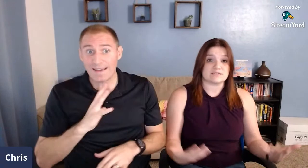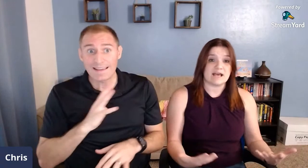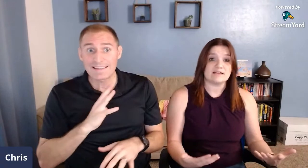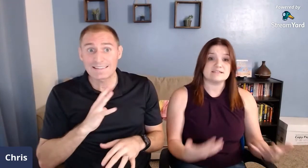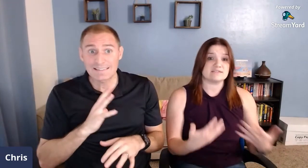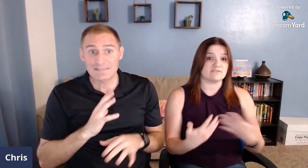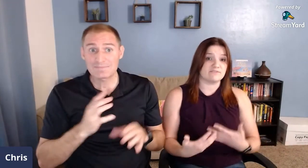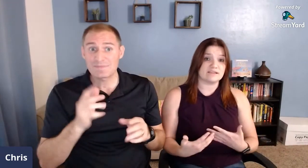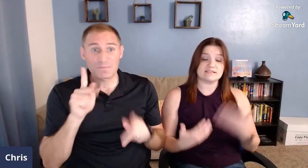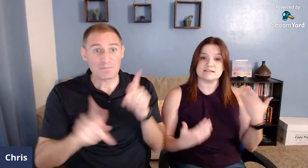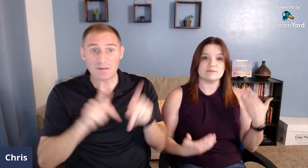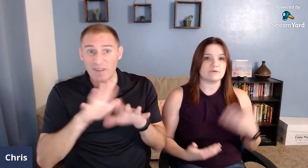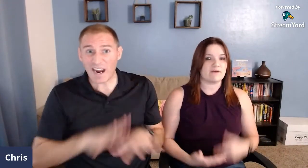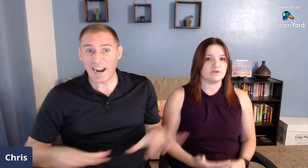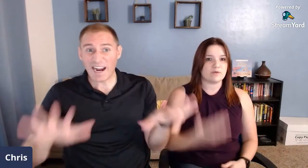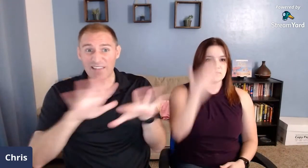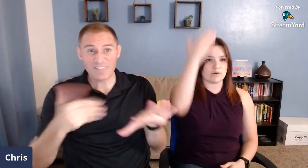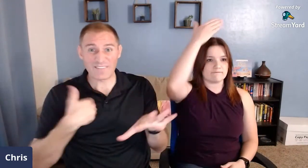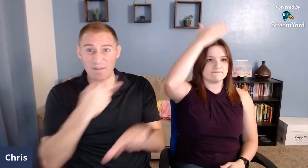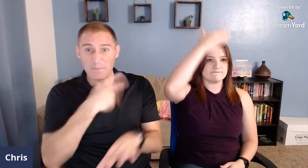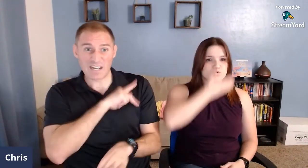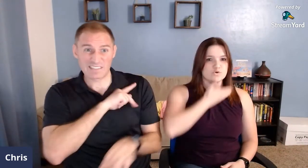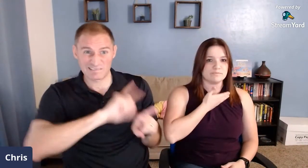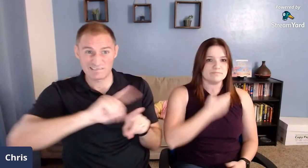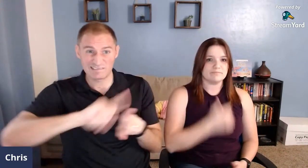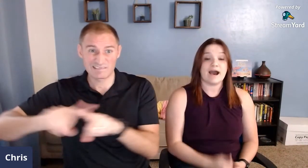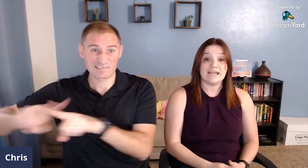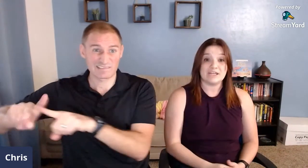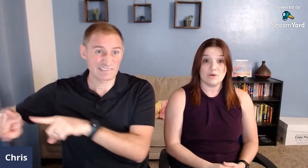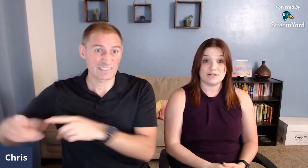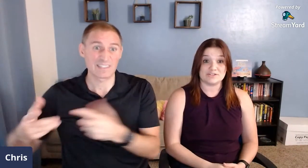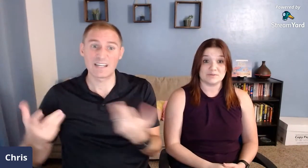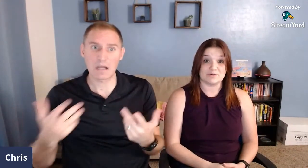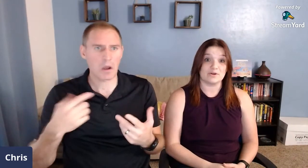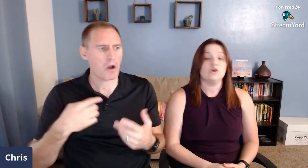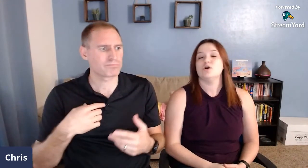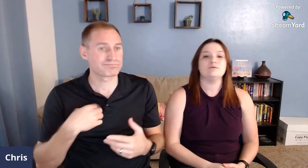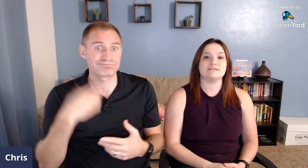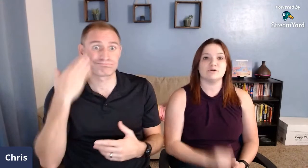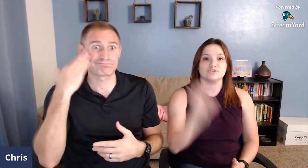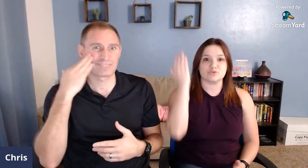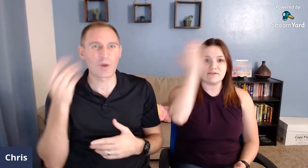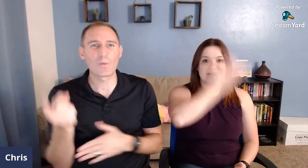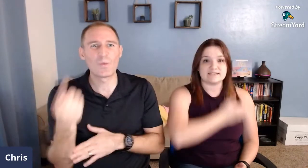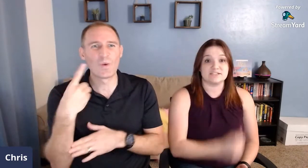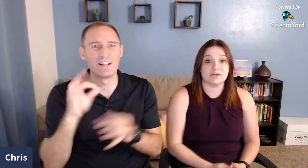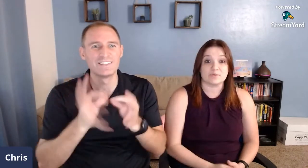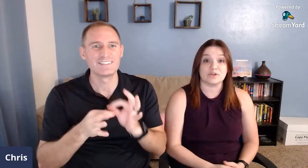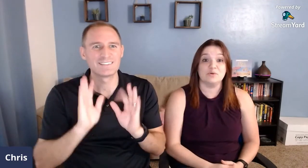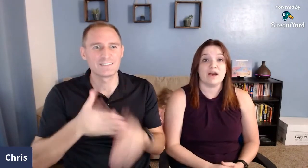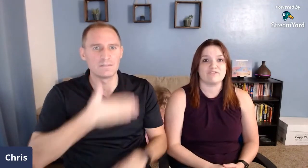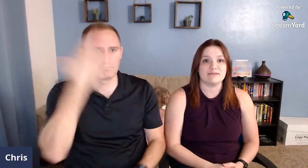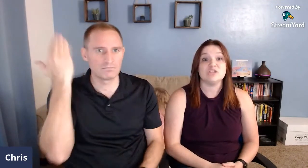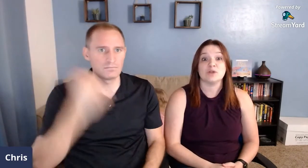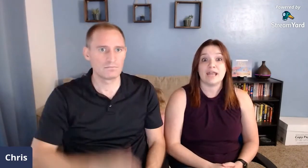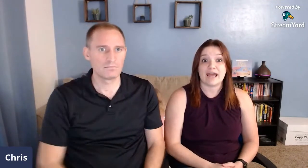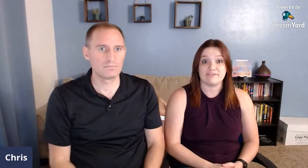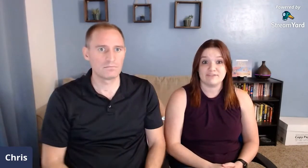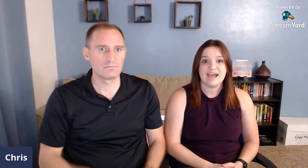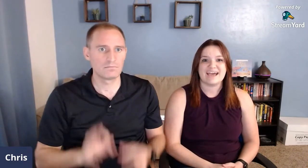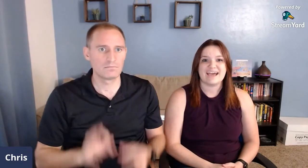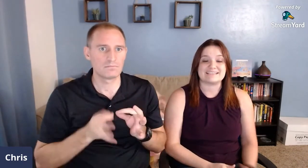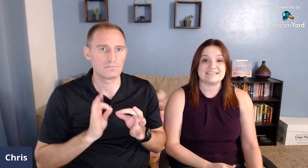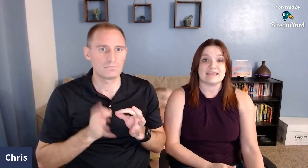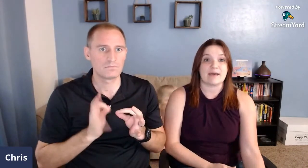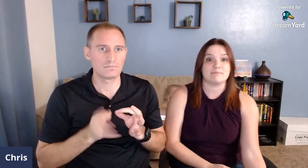different personalities, different feelings. Some people have no problem going, boop. I know an interpreter who is the most straight-faced interpreter you will ever meet in your